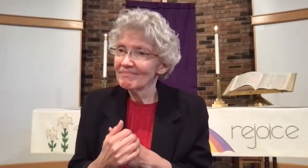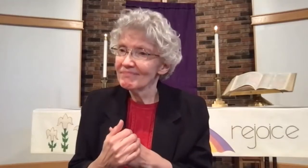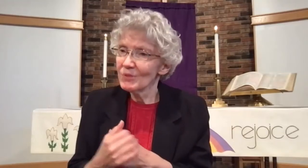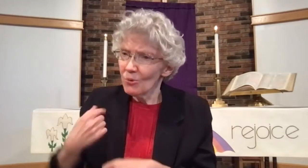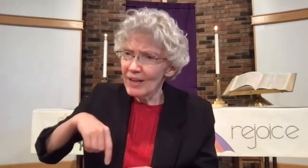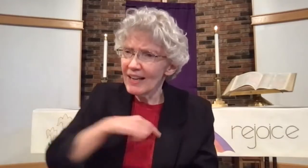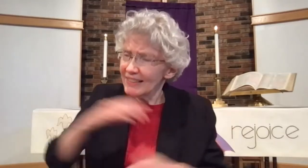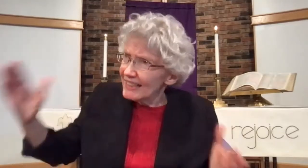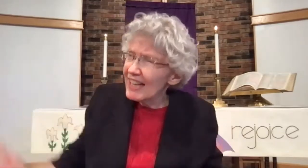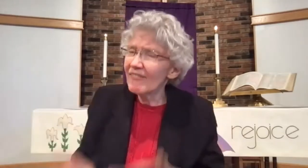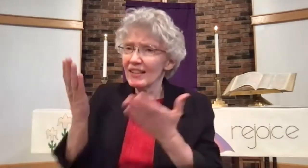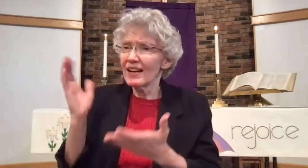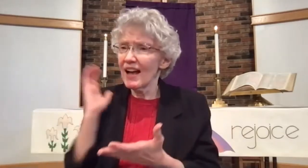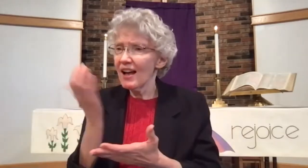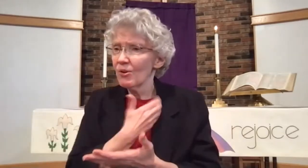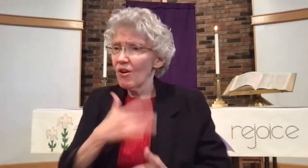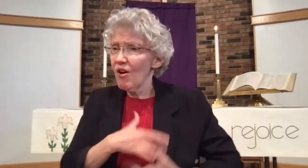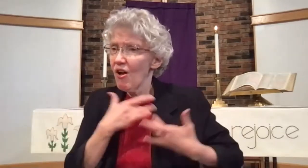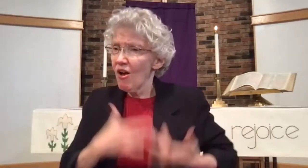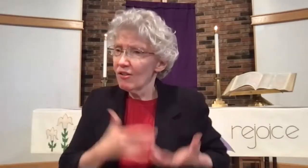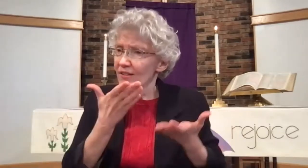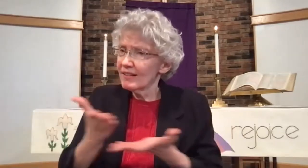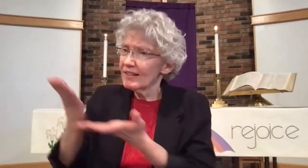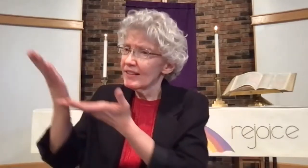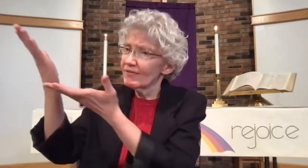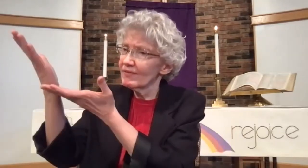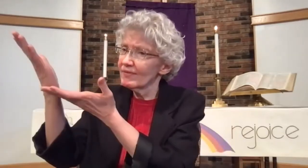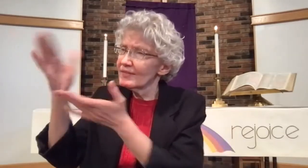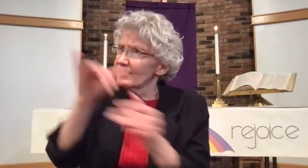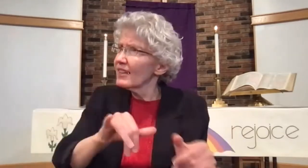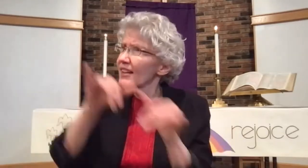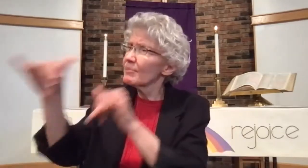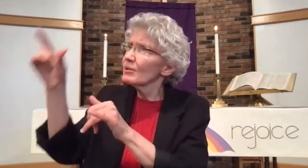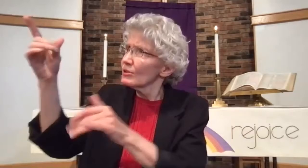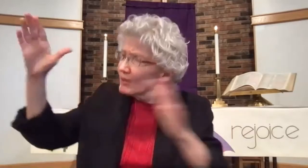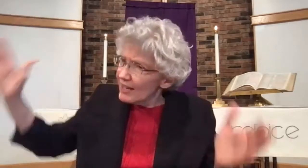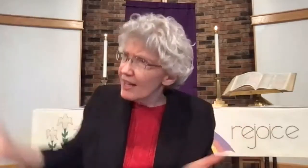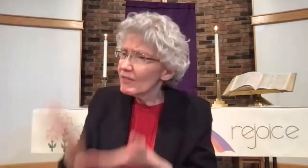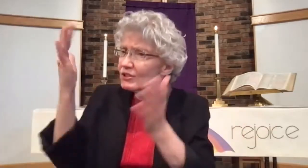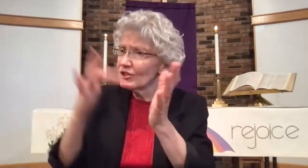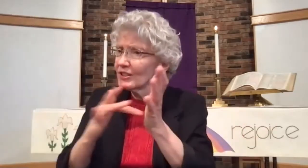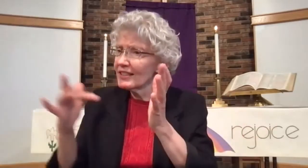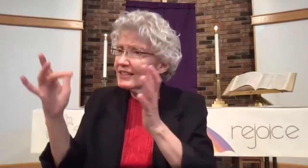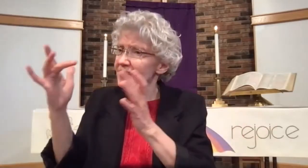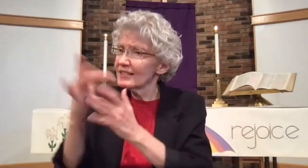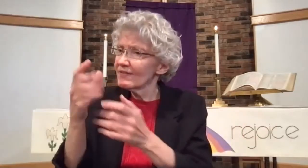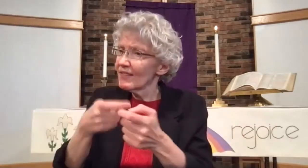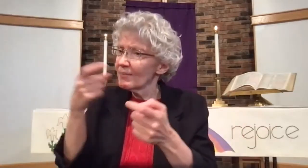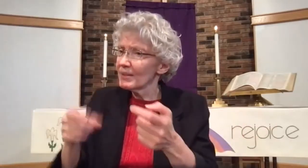Congregation, we lift our hearts to you as you lifted Jesus up from the